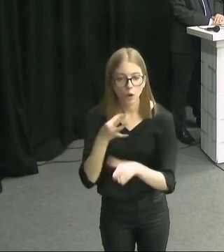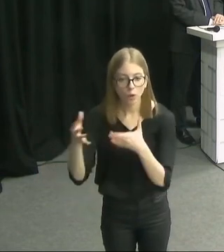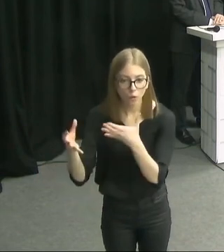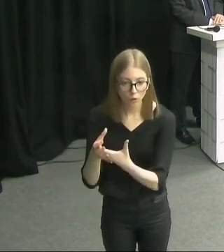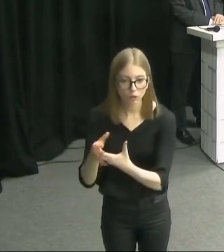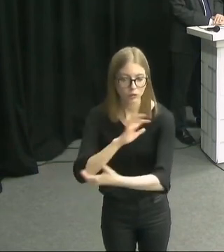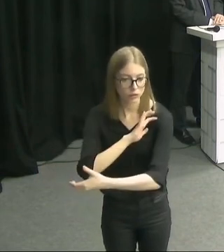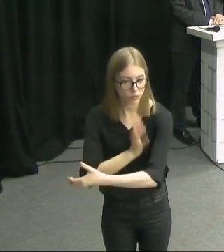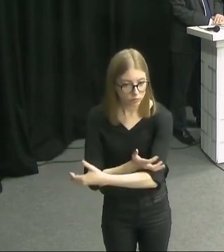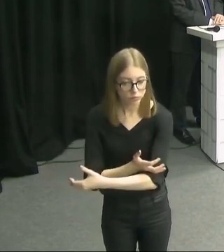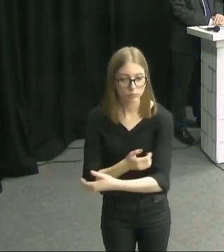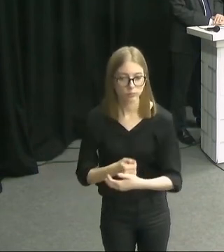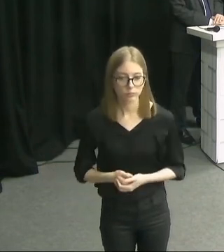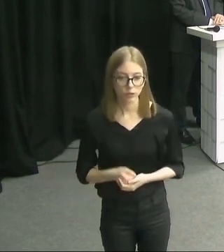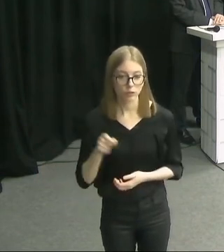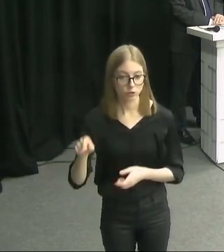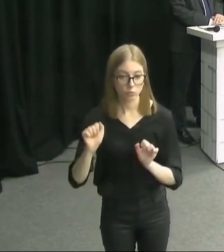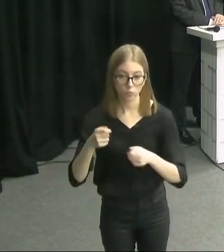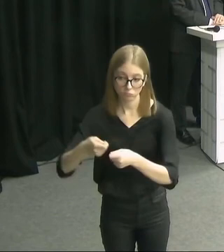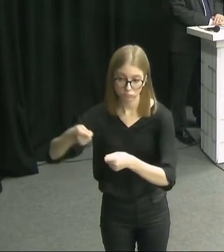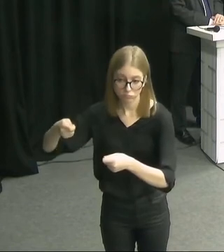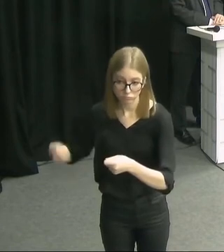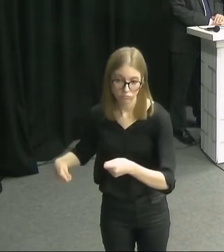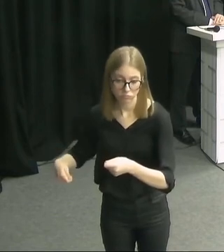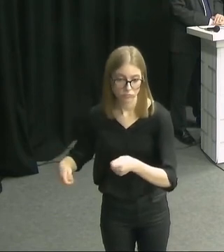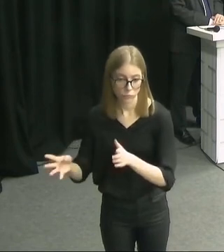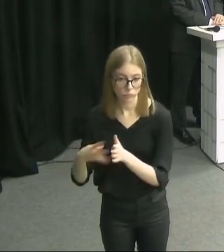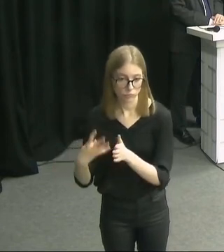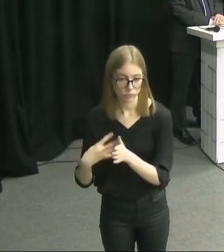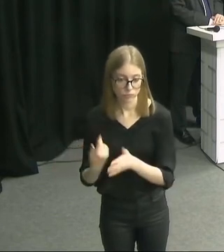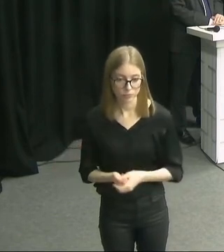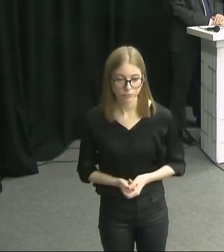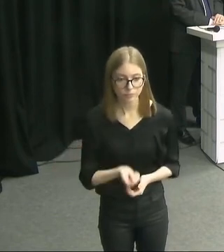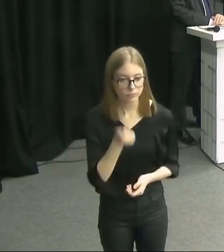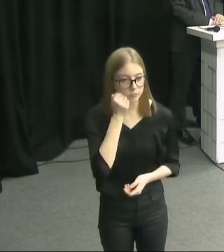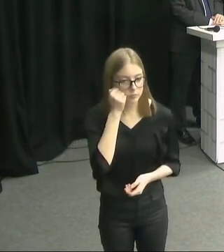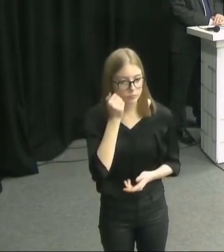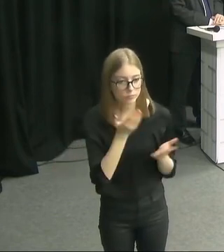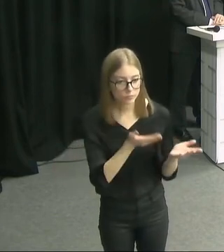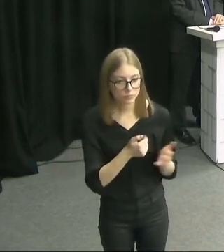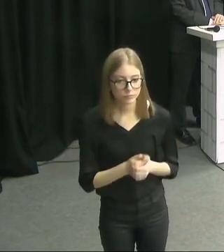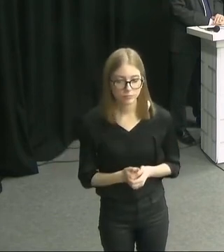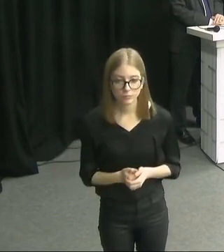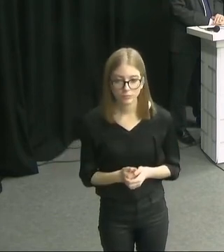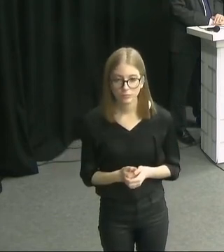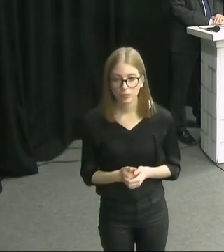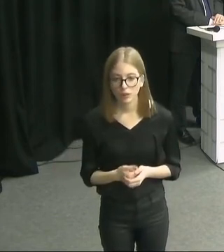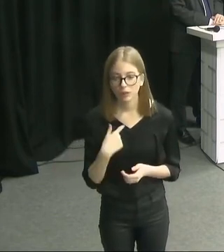this is our weak spot. No, we have choirs, we have a number of activities. We just need to continue doing what we've been